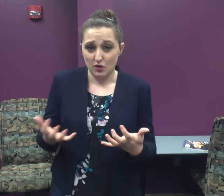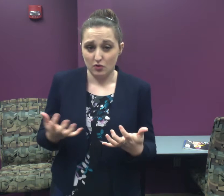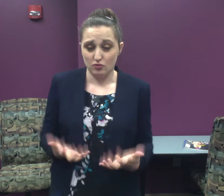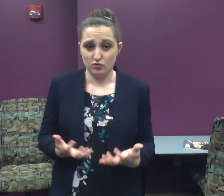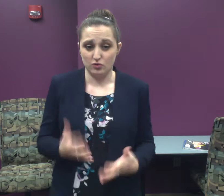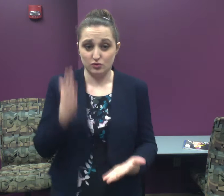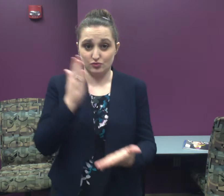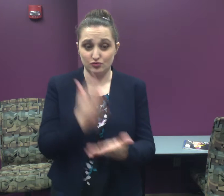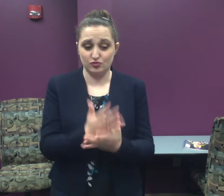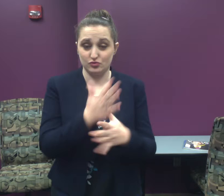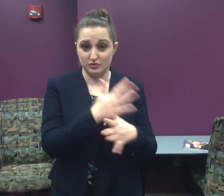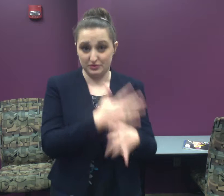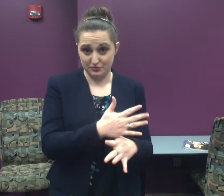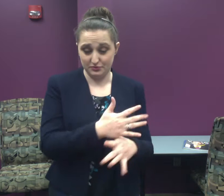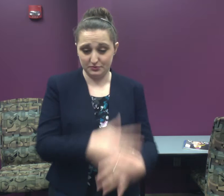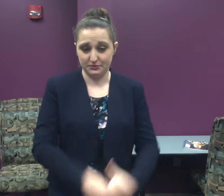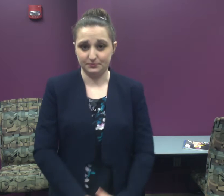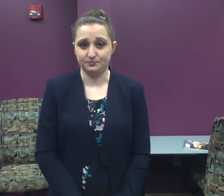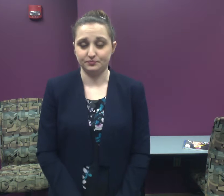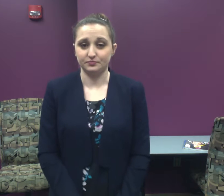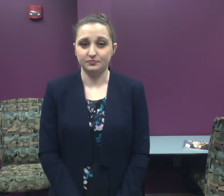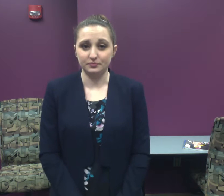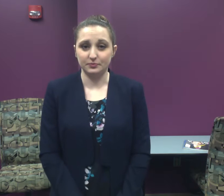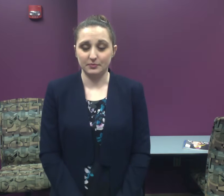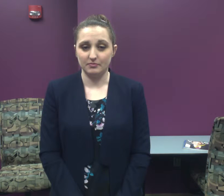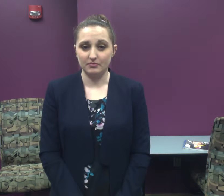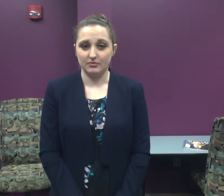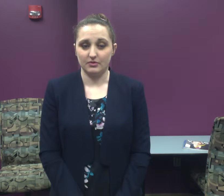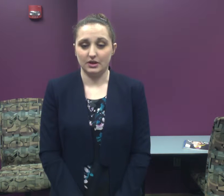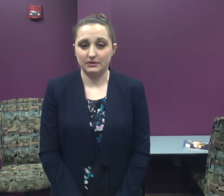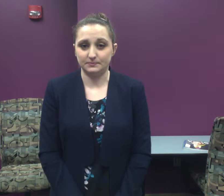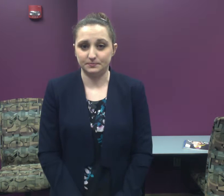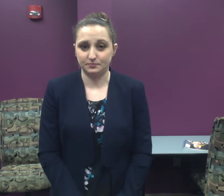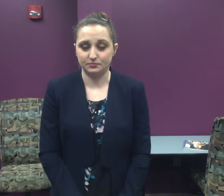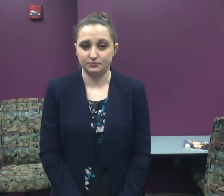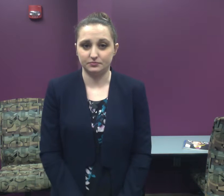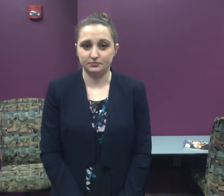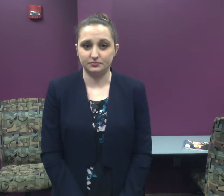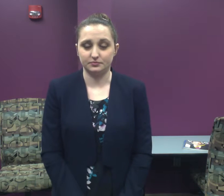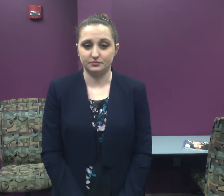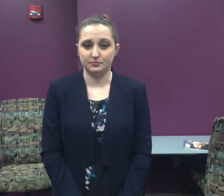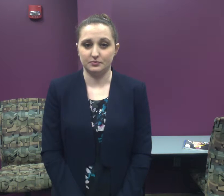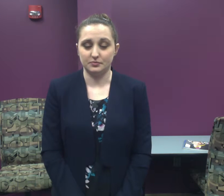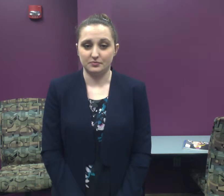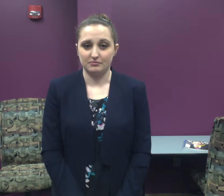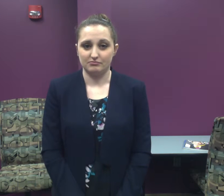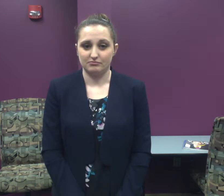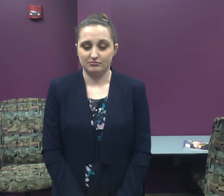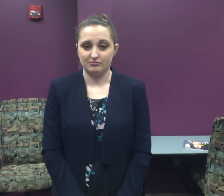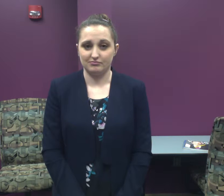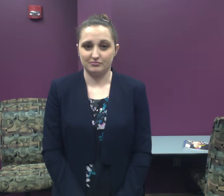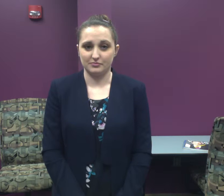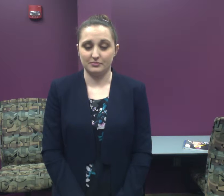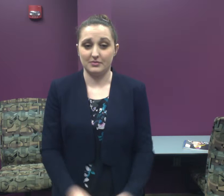that a lot of people in the United States don't pay too much attention to is this, the number of livestock that